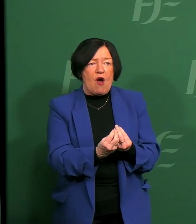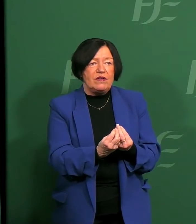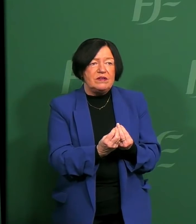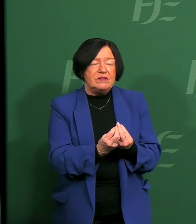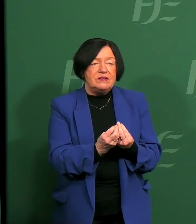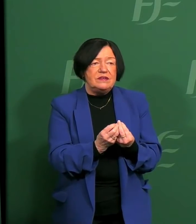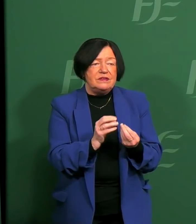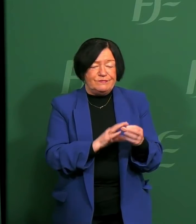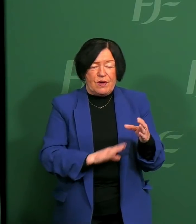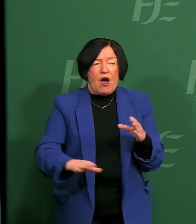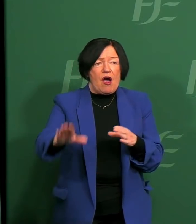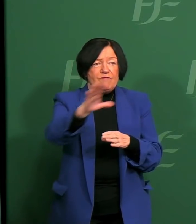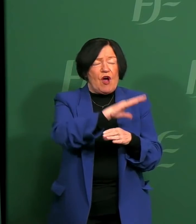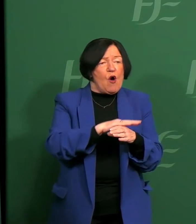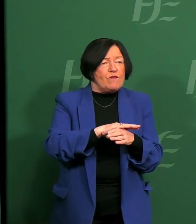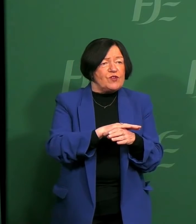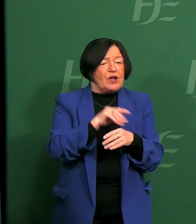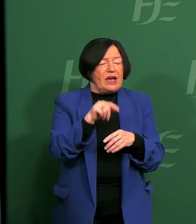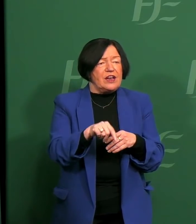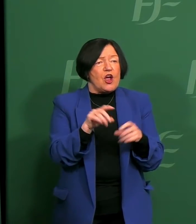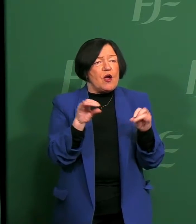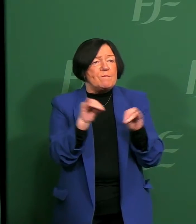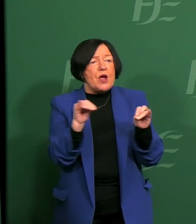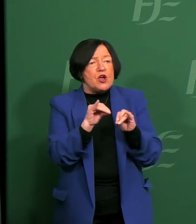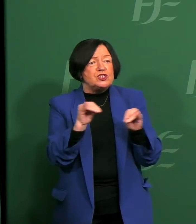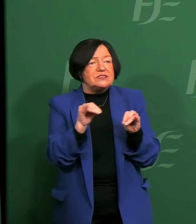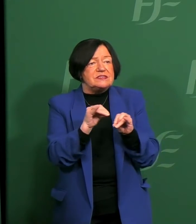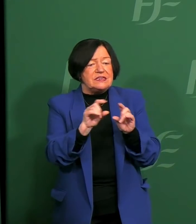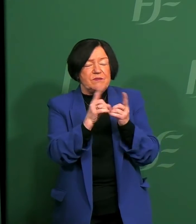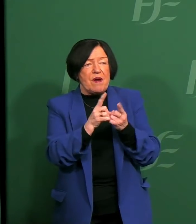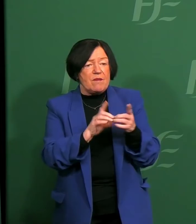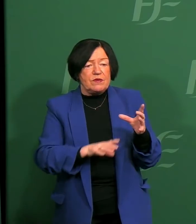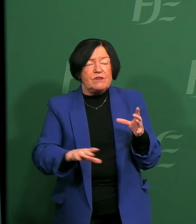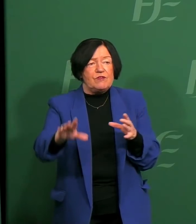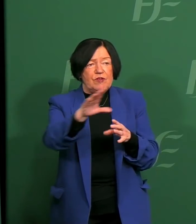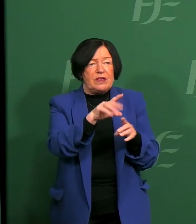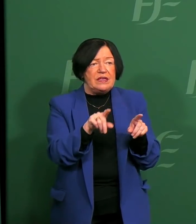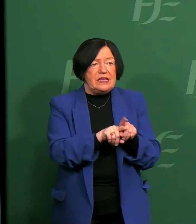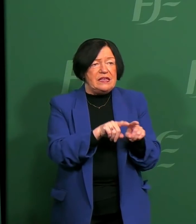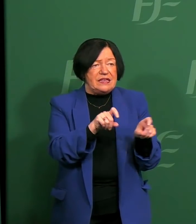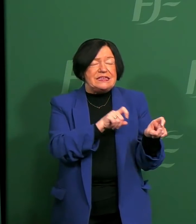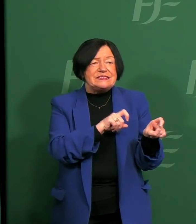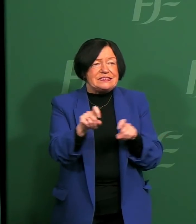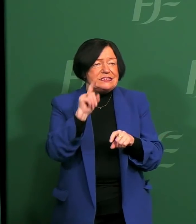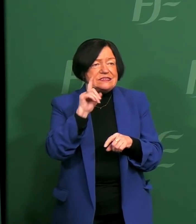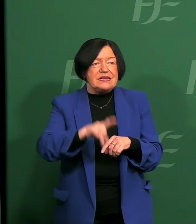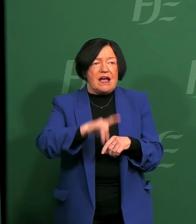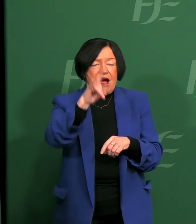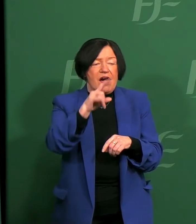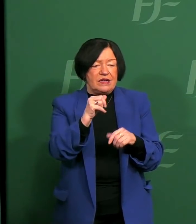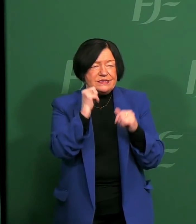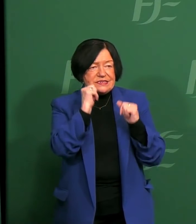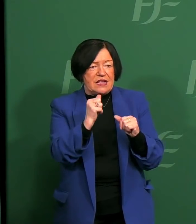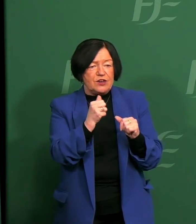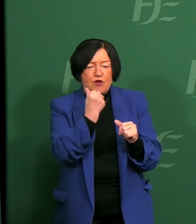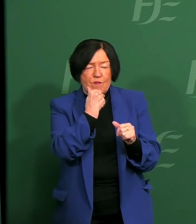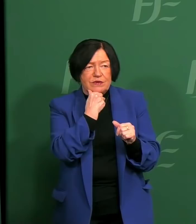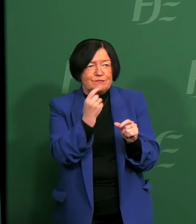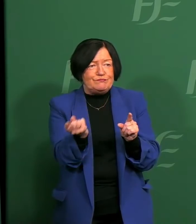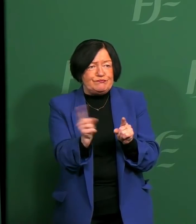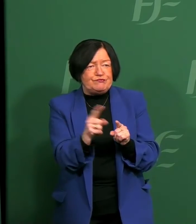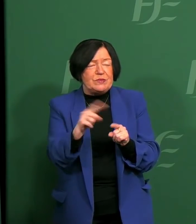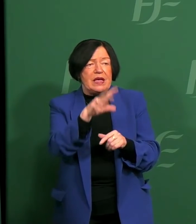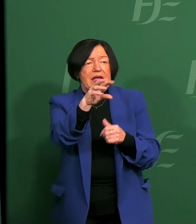even throughout actually, and our emergency attendances throughout Storm Barter, we still saw high attendances overall,